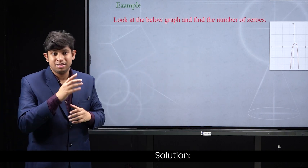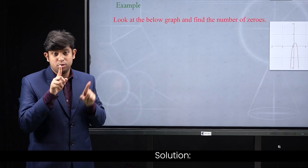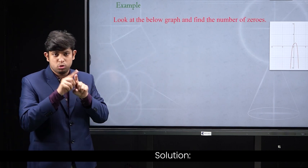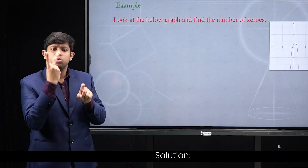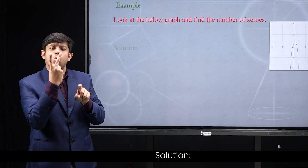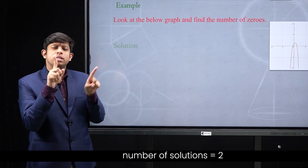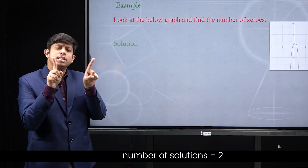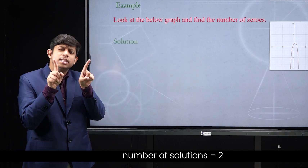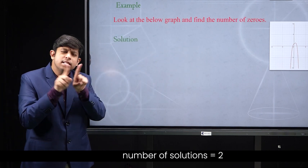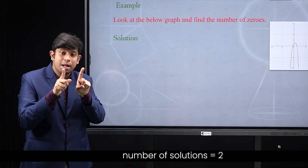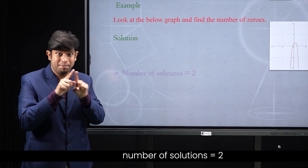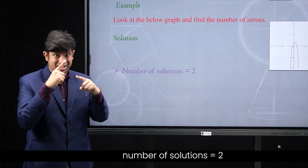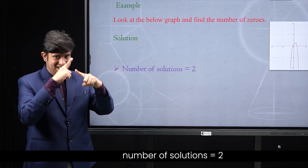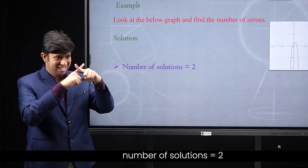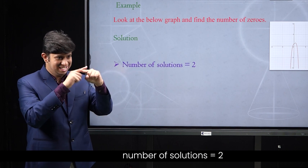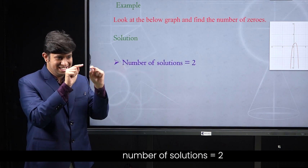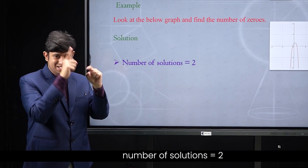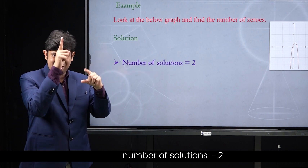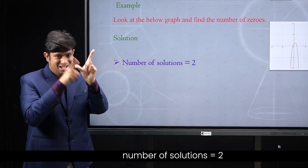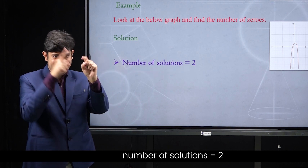Solution: number of solutions is equal to 2